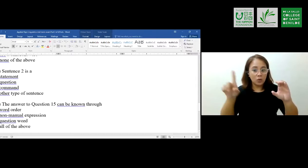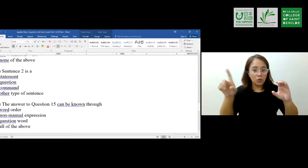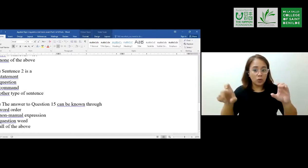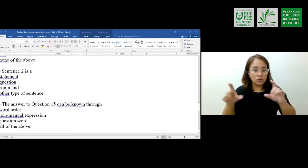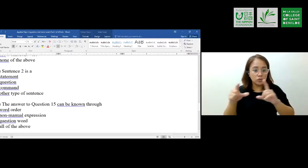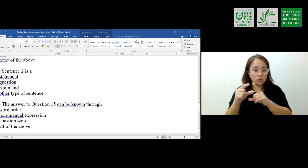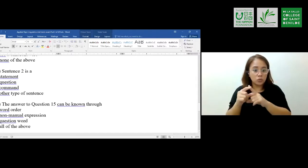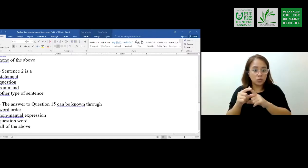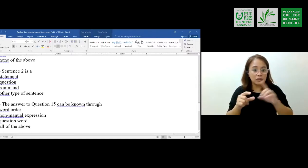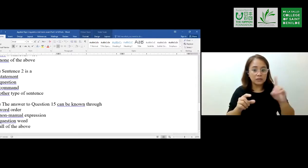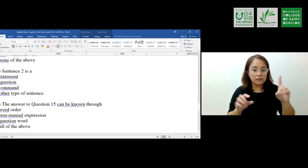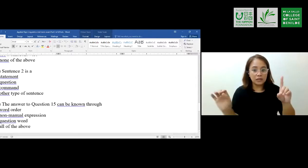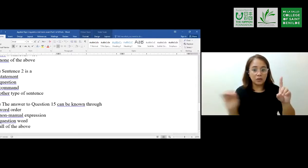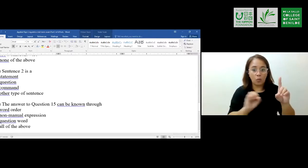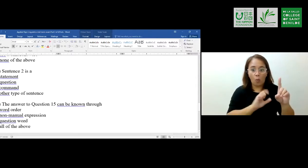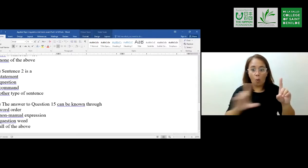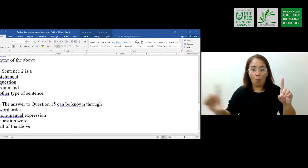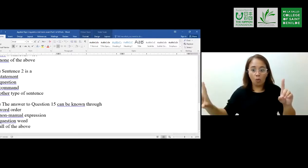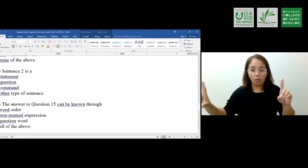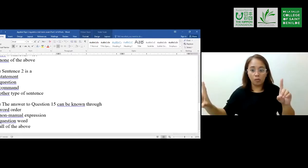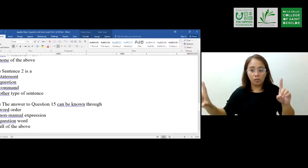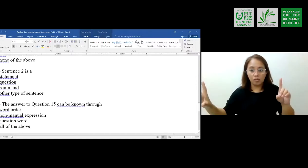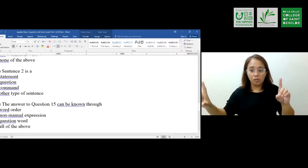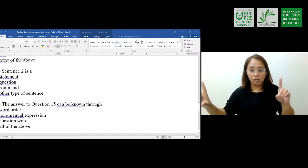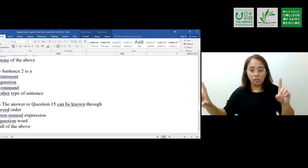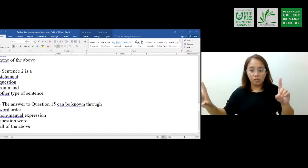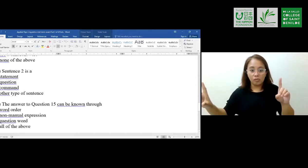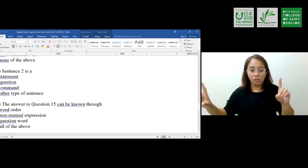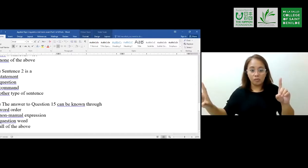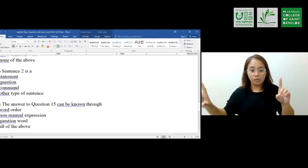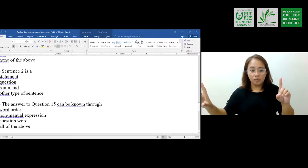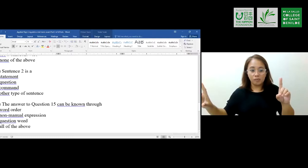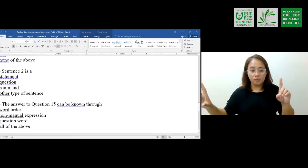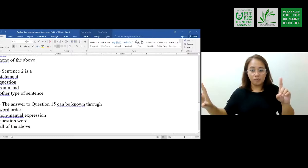of the above. I see C and D and B.